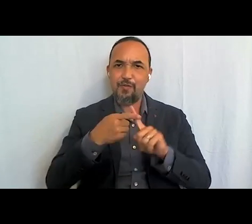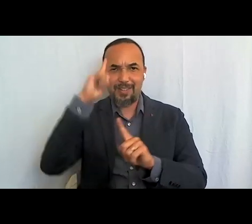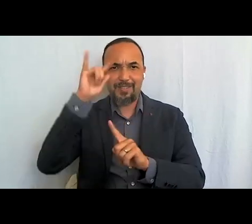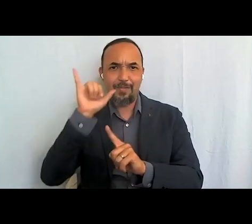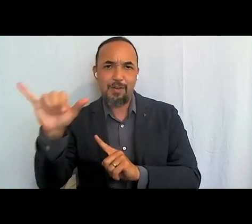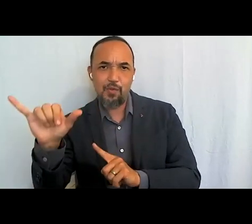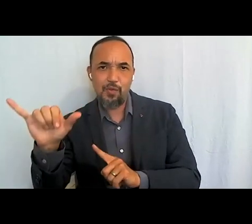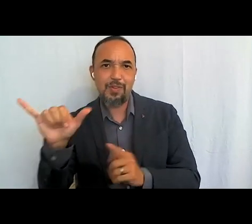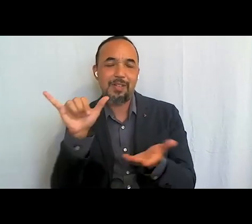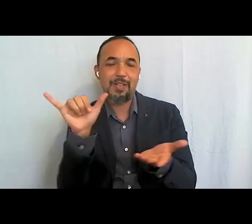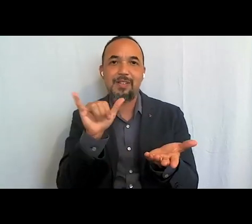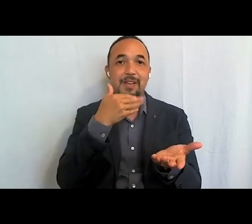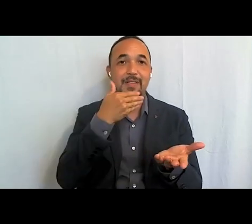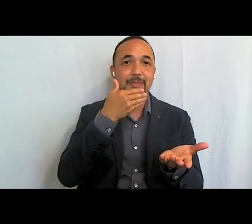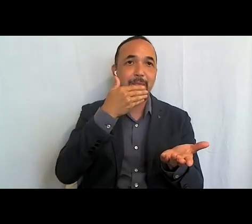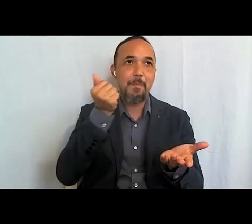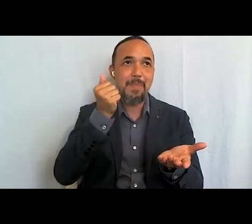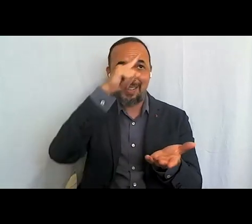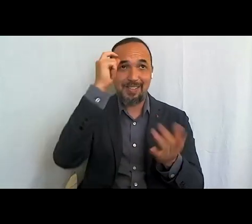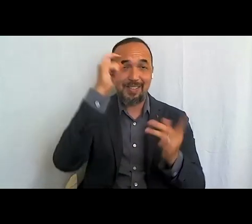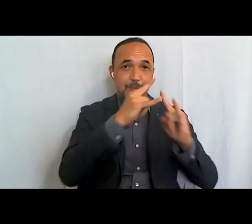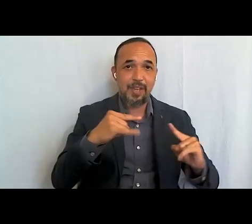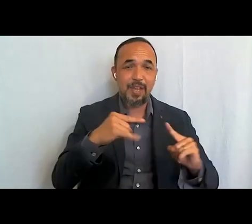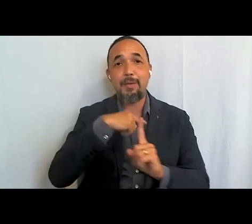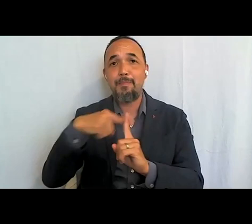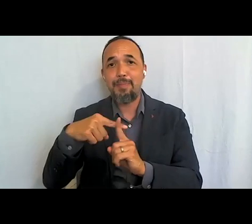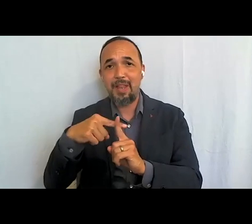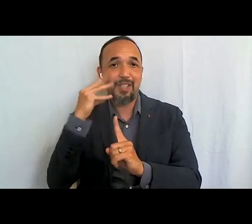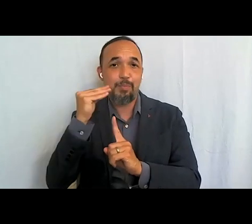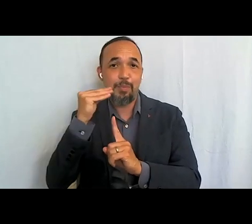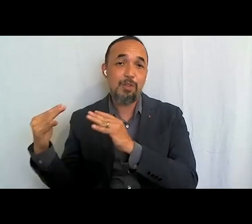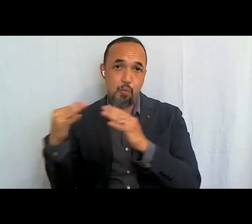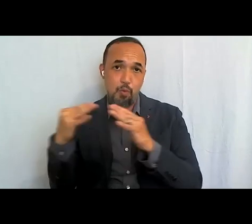brutal skirmish. So a lot of people come together over that